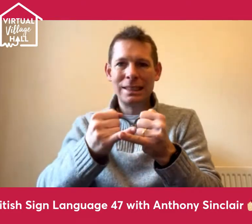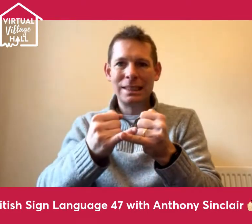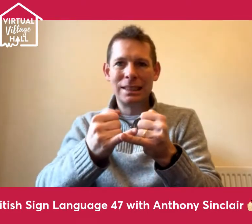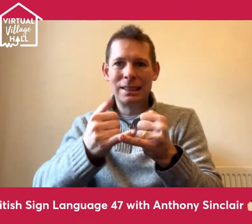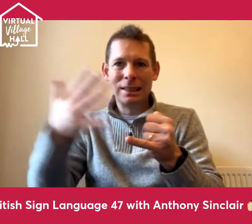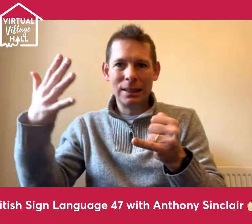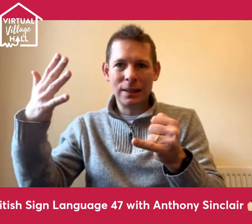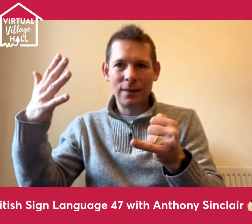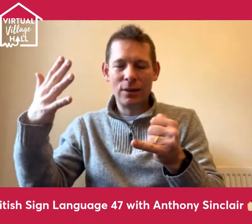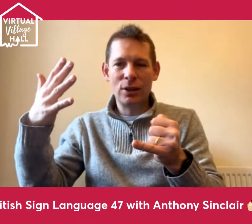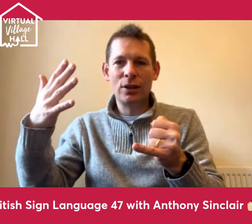and silver.